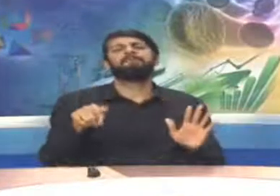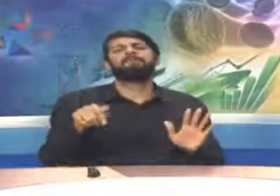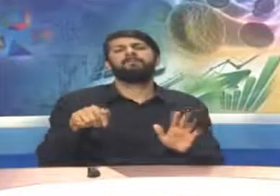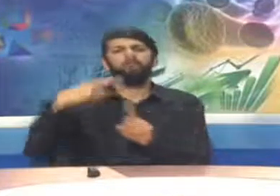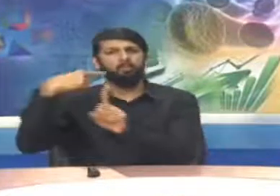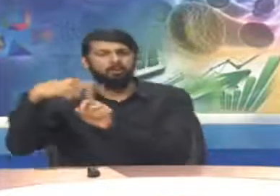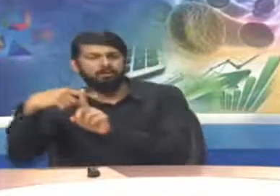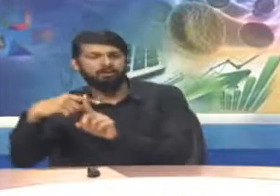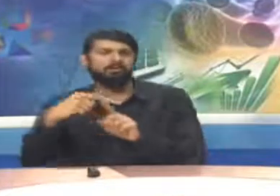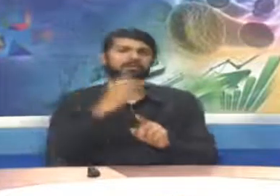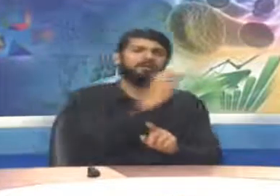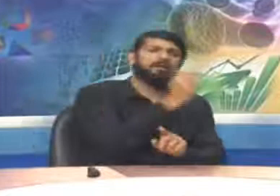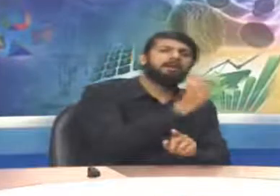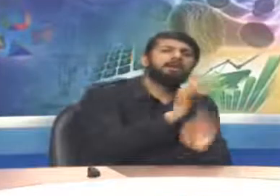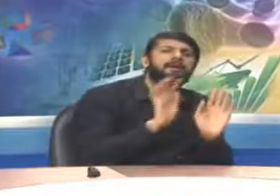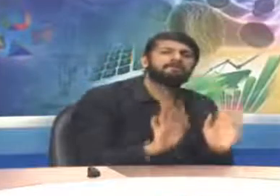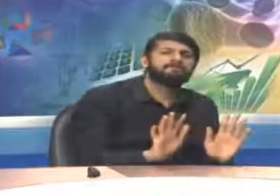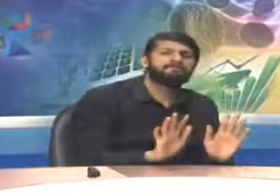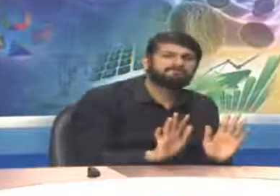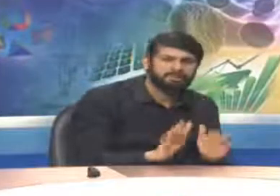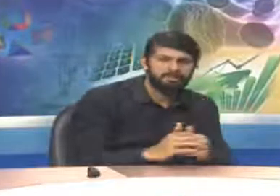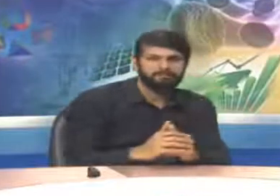This is the first weakness of liberalism.